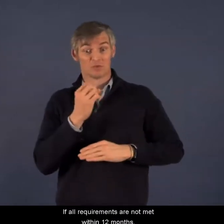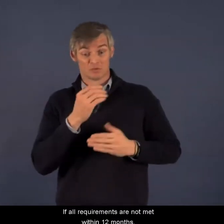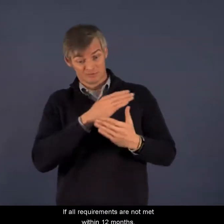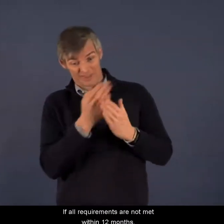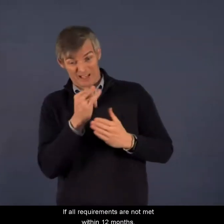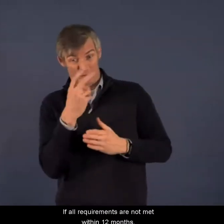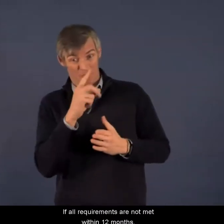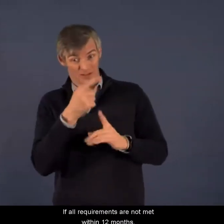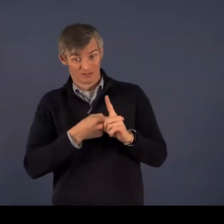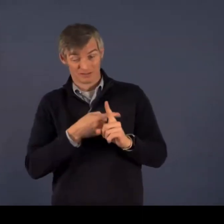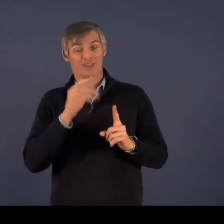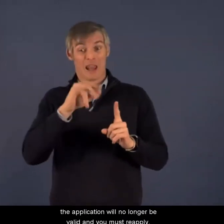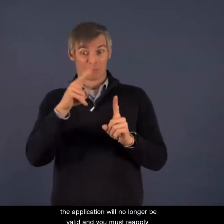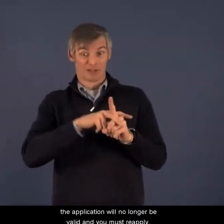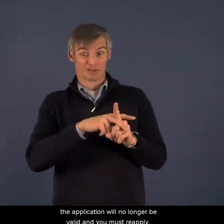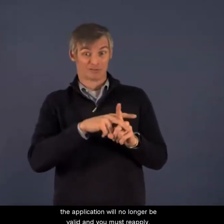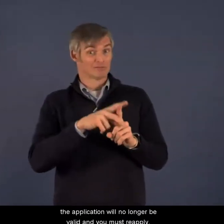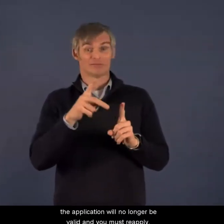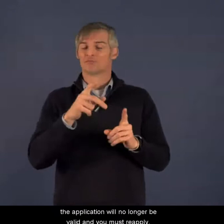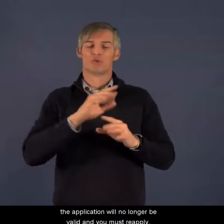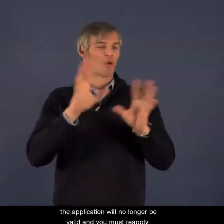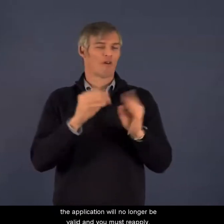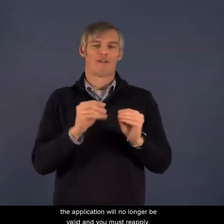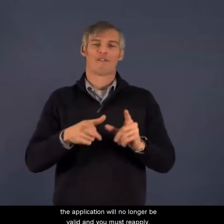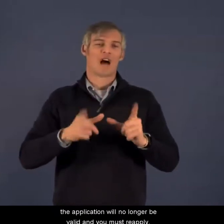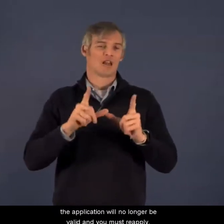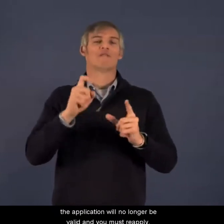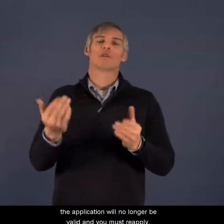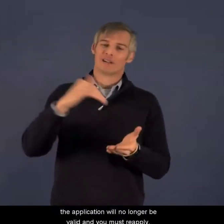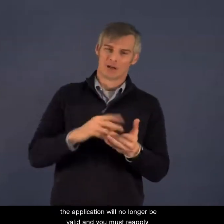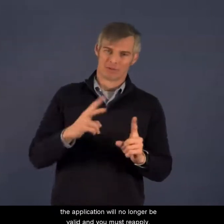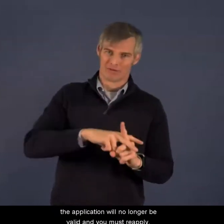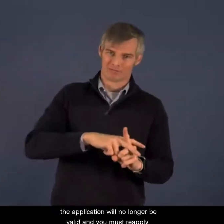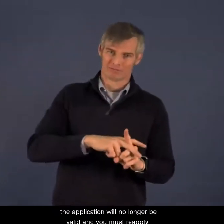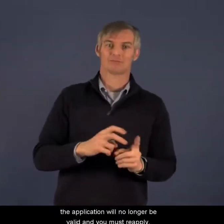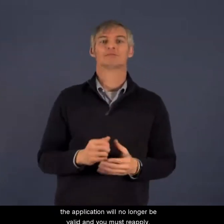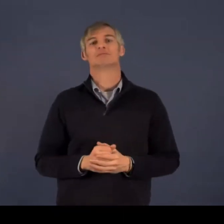within 12 months, the application will no longer be valid and you must reapply.